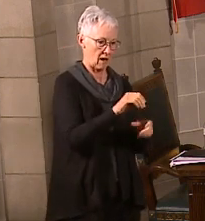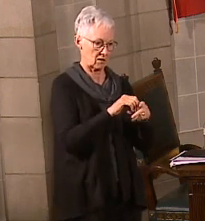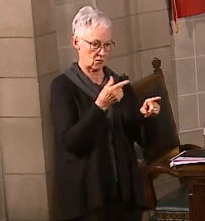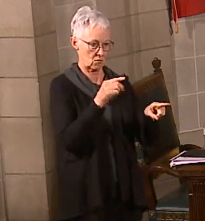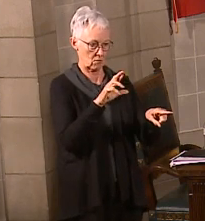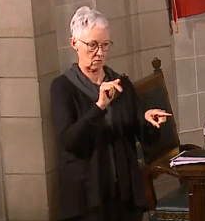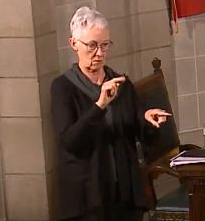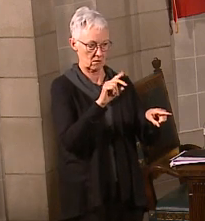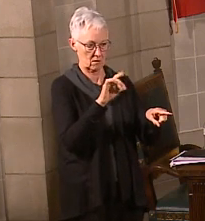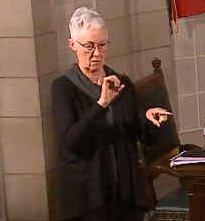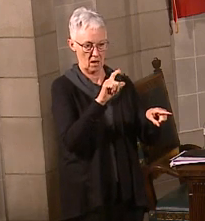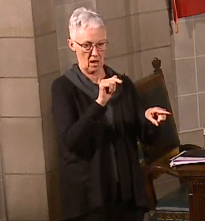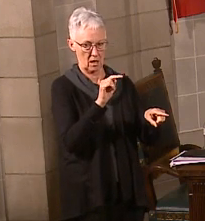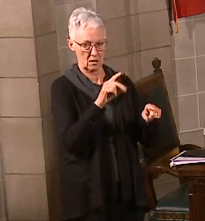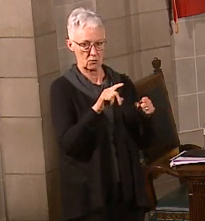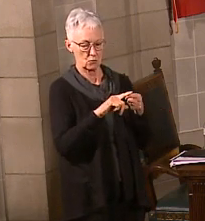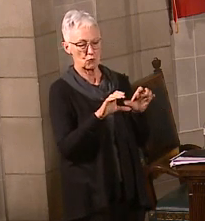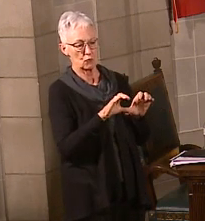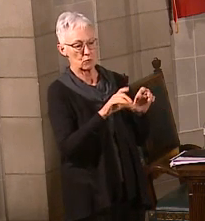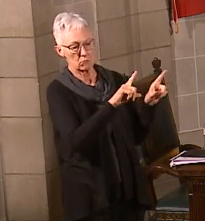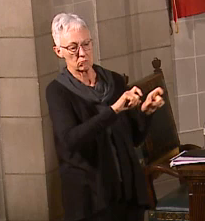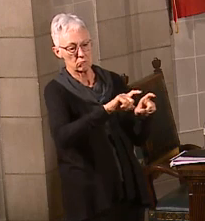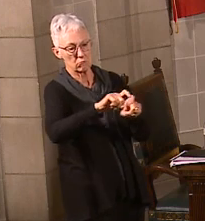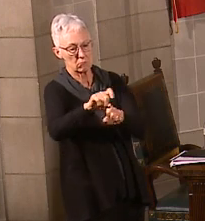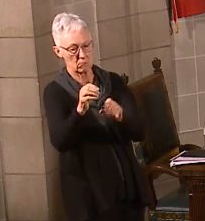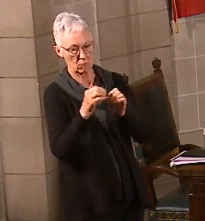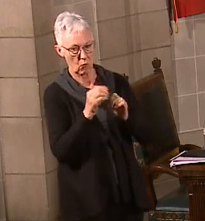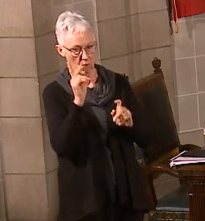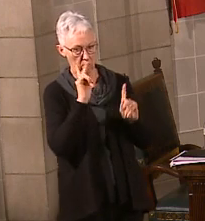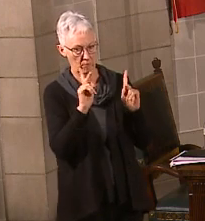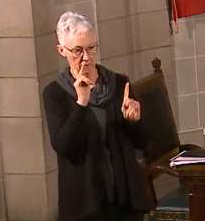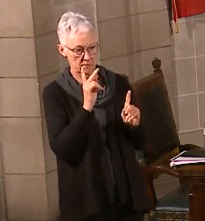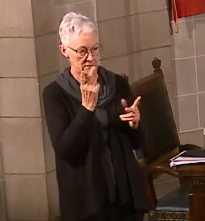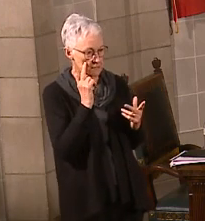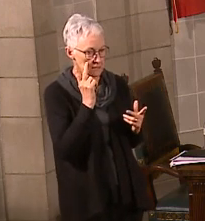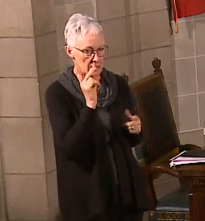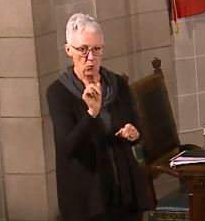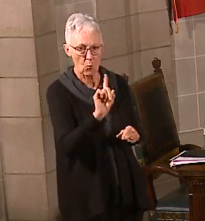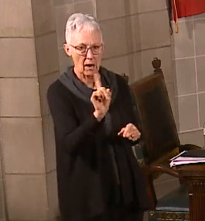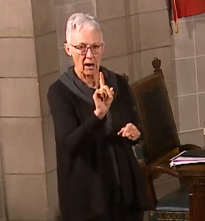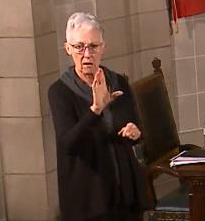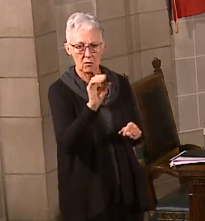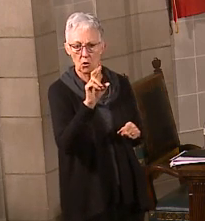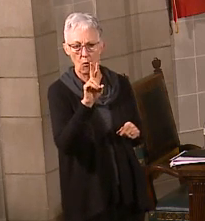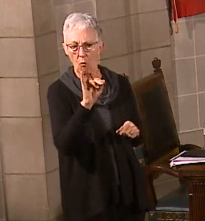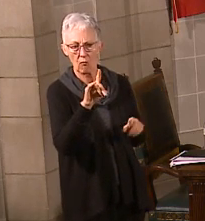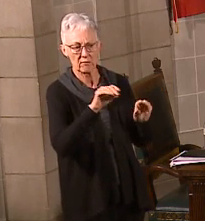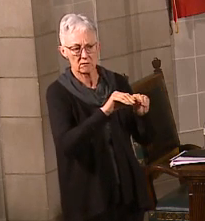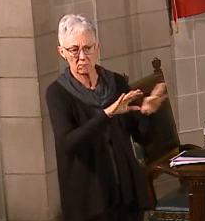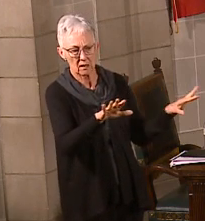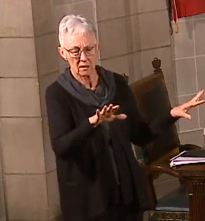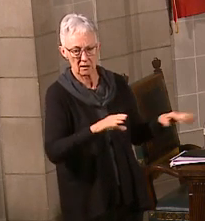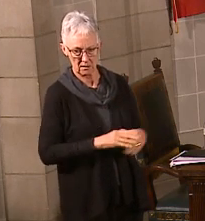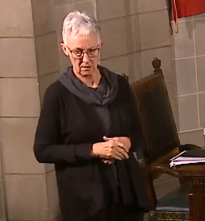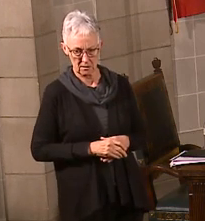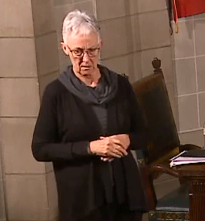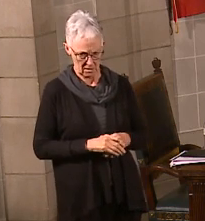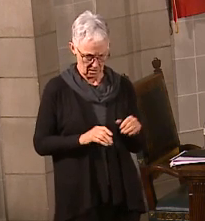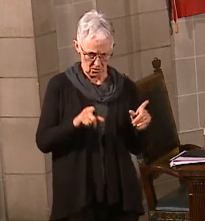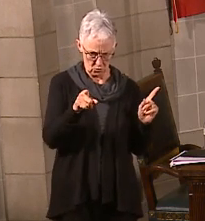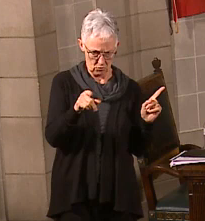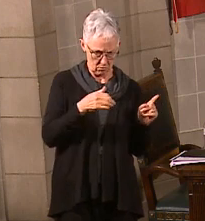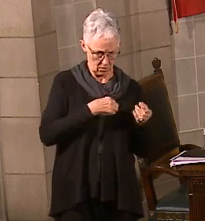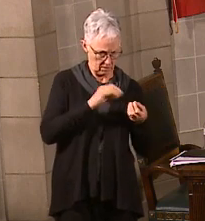continuing to deploy resources there with regard to testing. And then I believe, and Dr. Antone, do you have the numbers there? I believe we